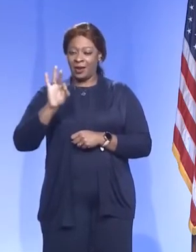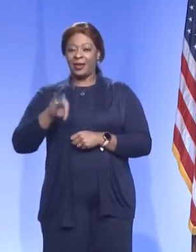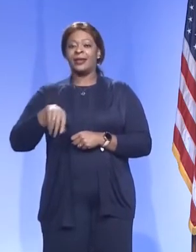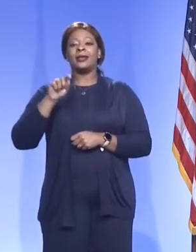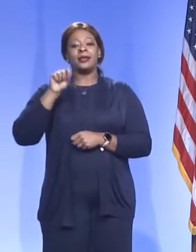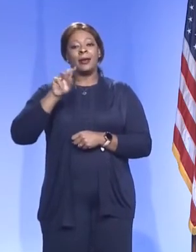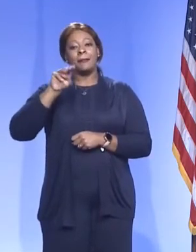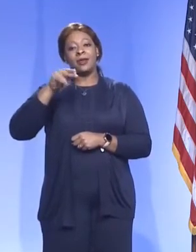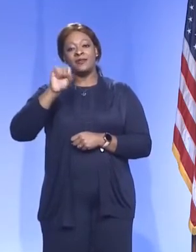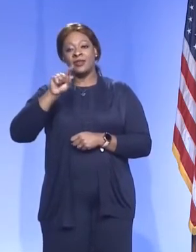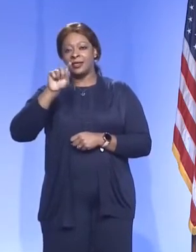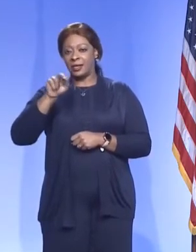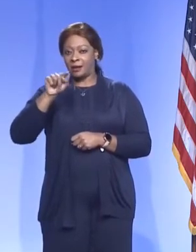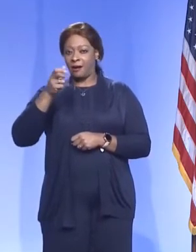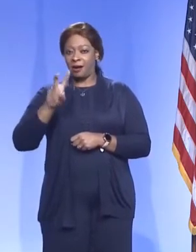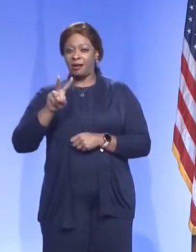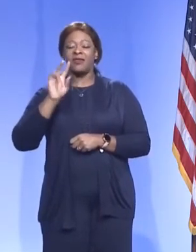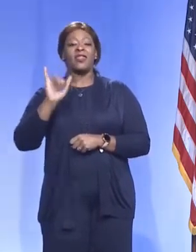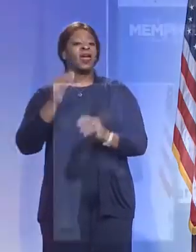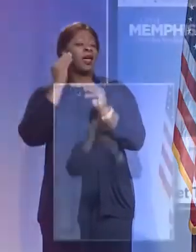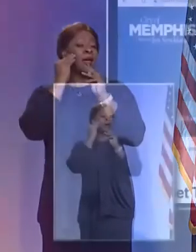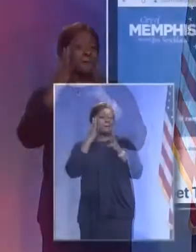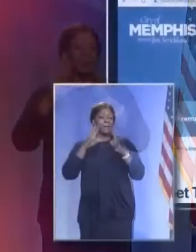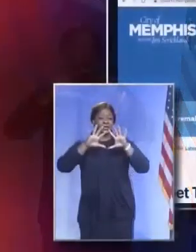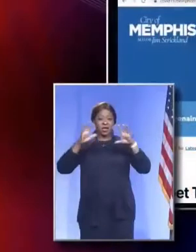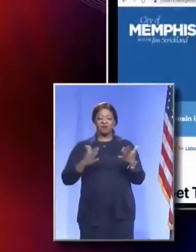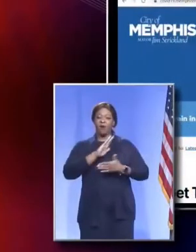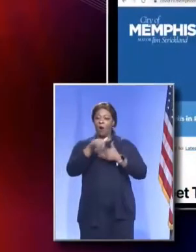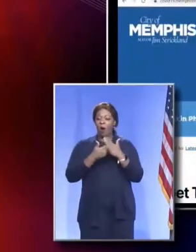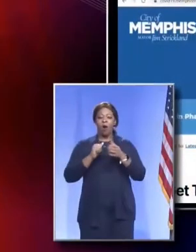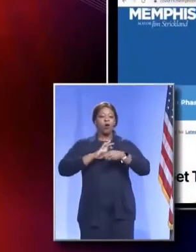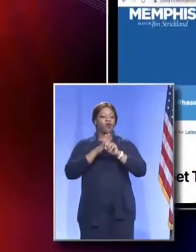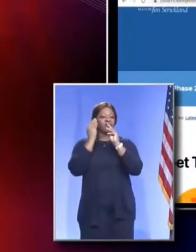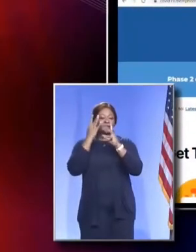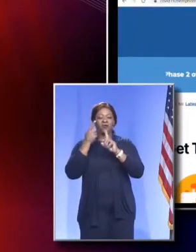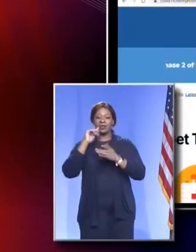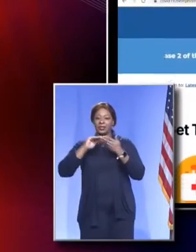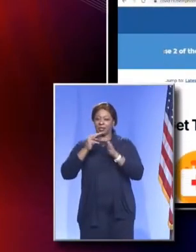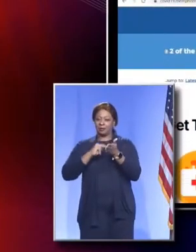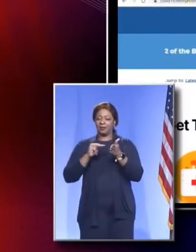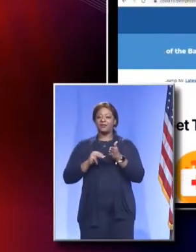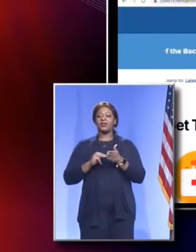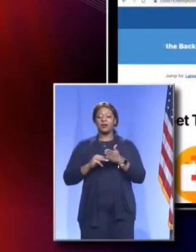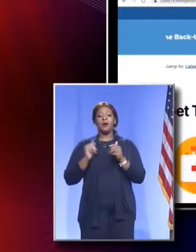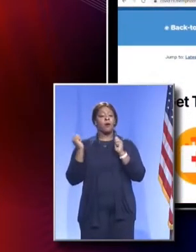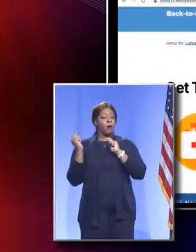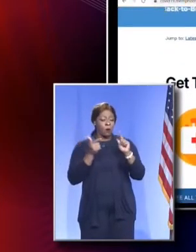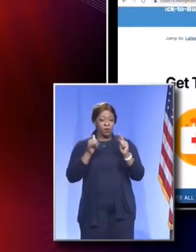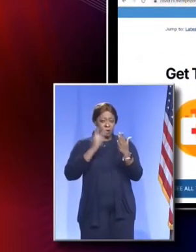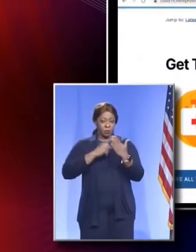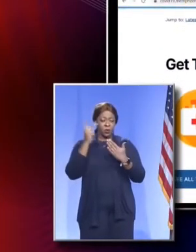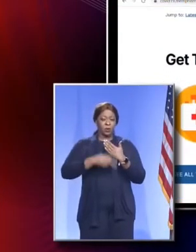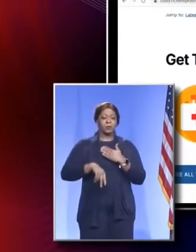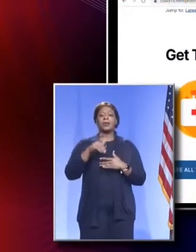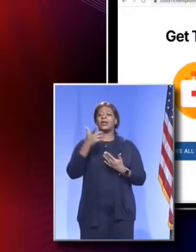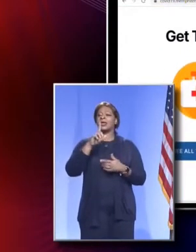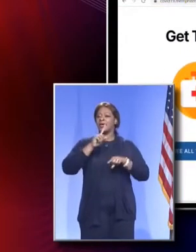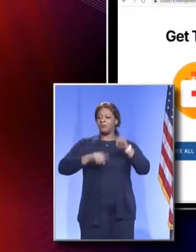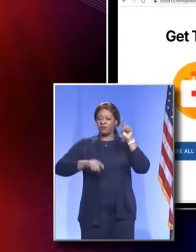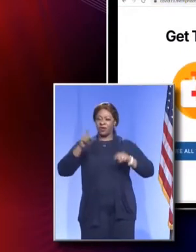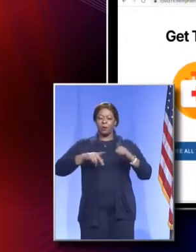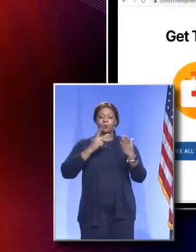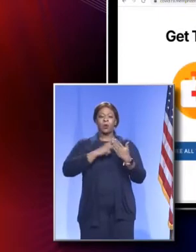covid19.memphistn.gov, which is the information hub for all COVID information for the City of Memphis. All of these programs and the links to the various programs